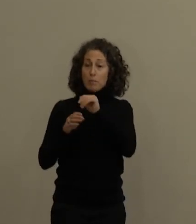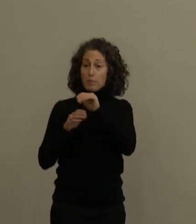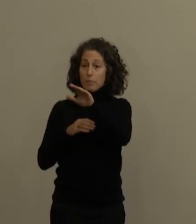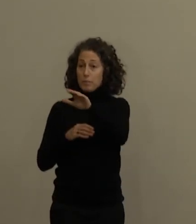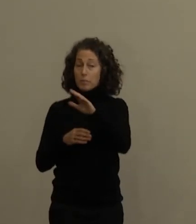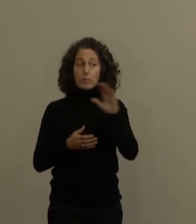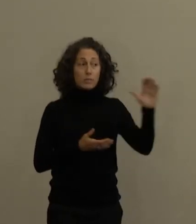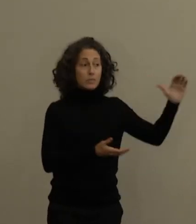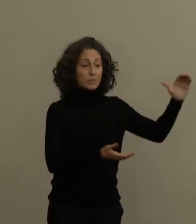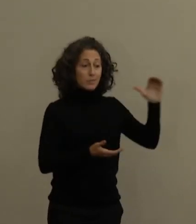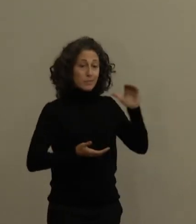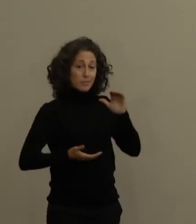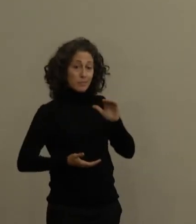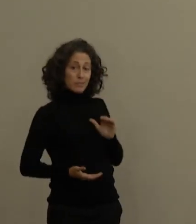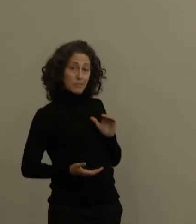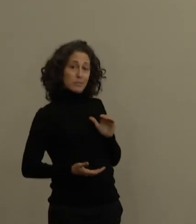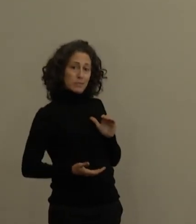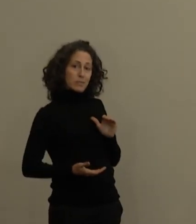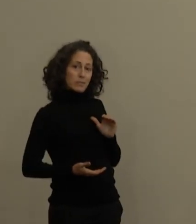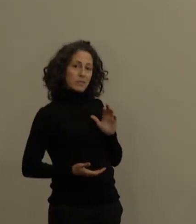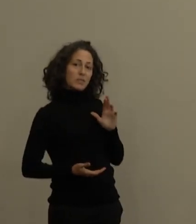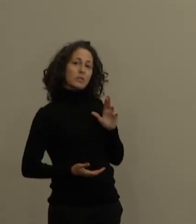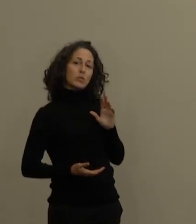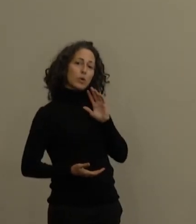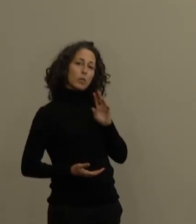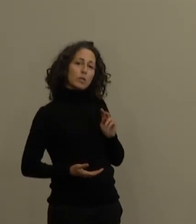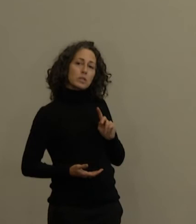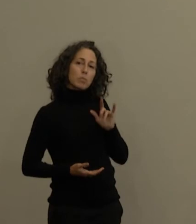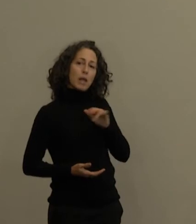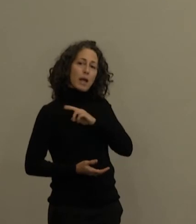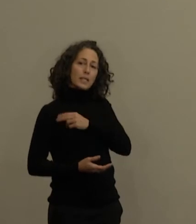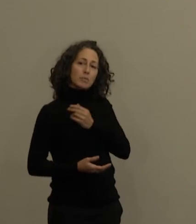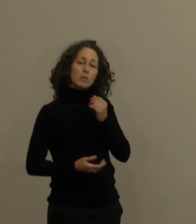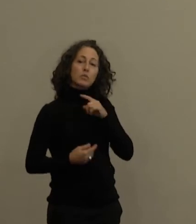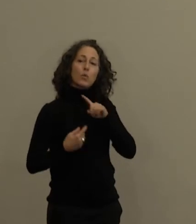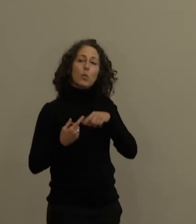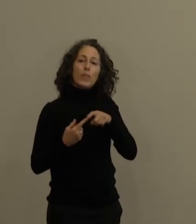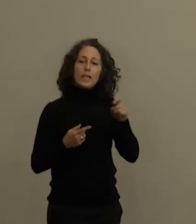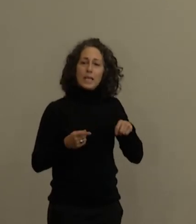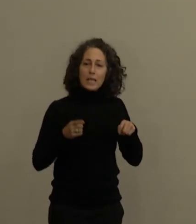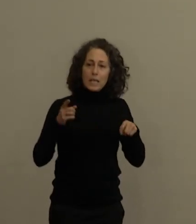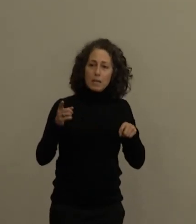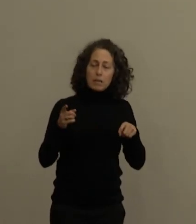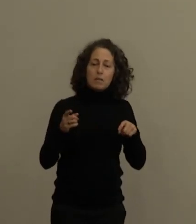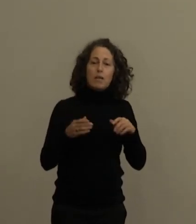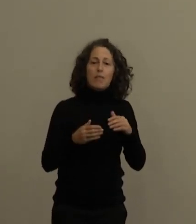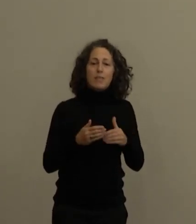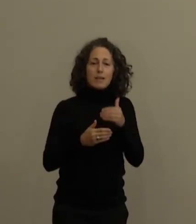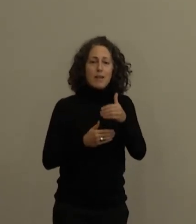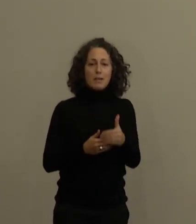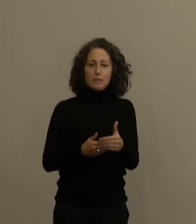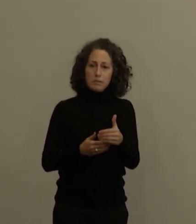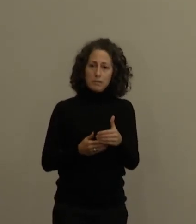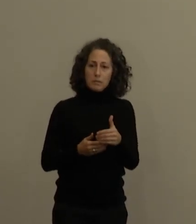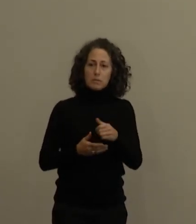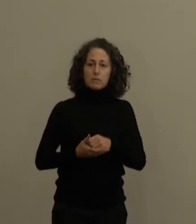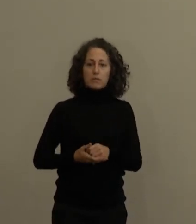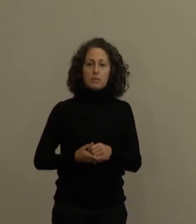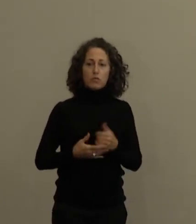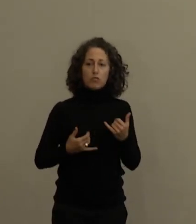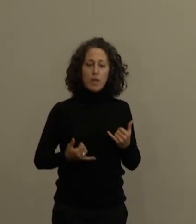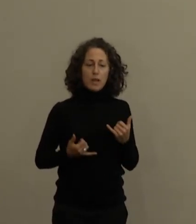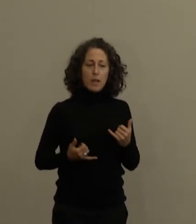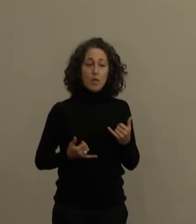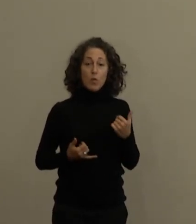then replenish that supply for the hospitals when they are ready to receive the next supply. We have the